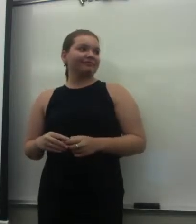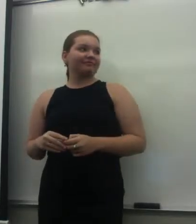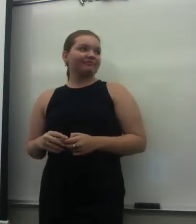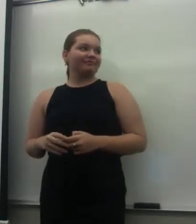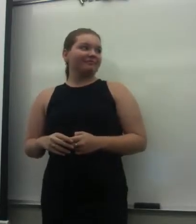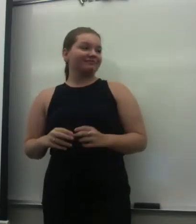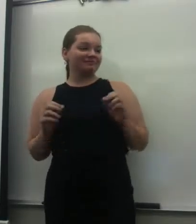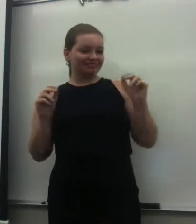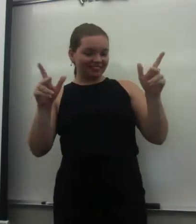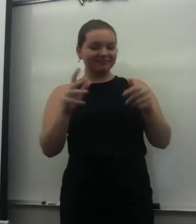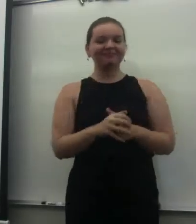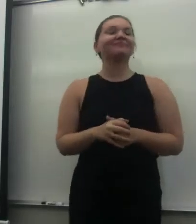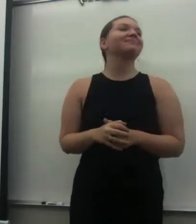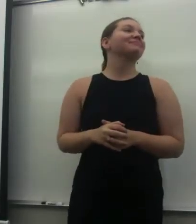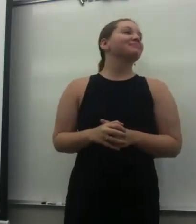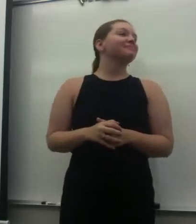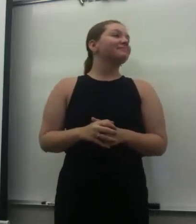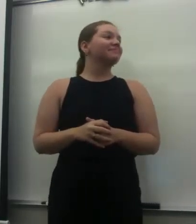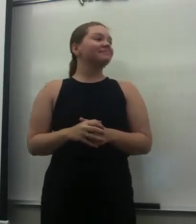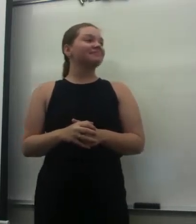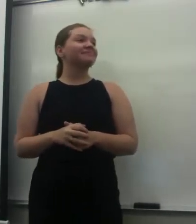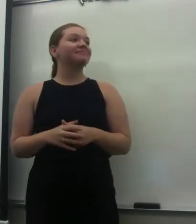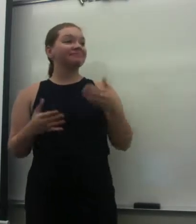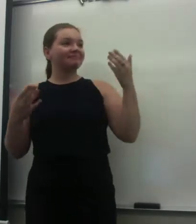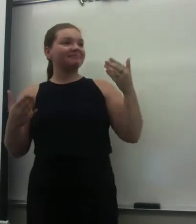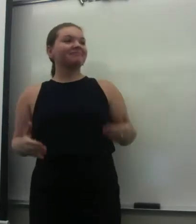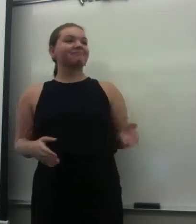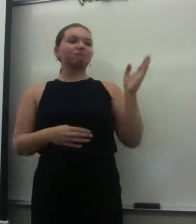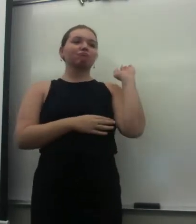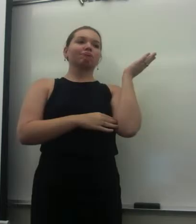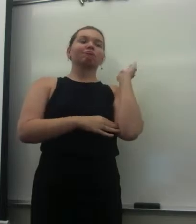Okay, well, I am presenting about legal interpreting.